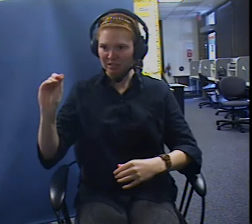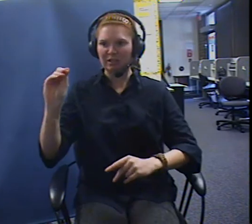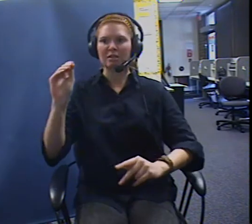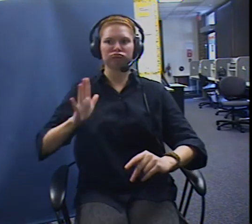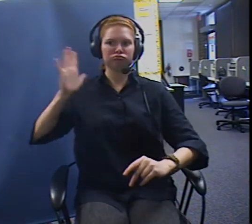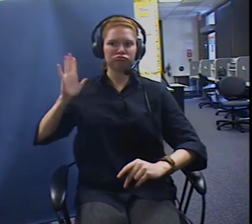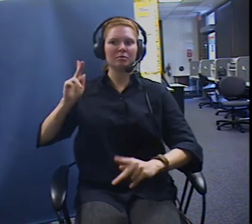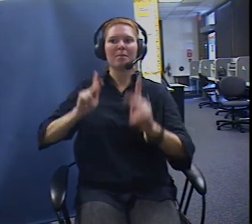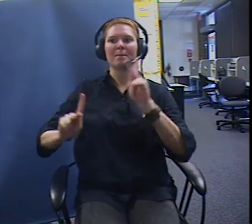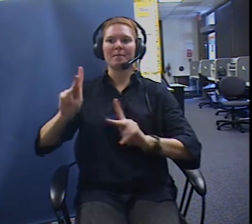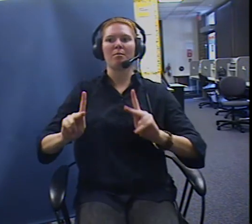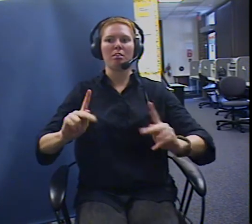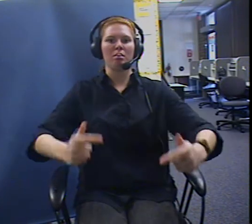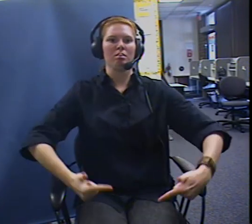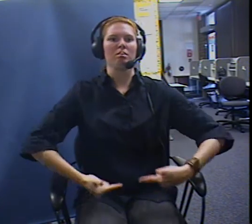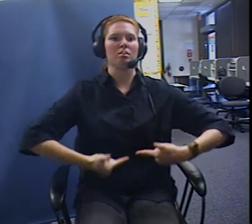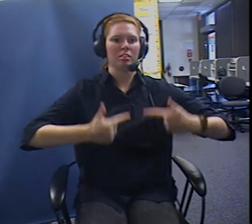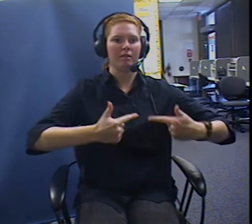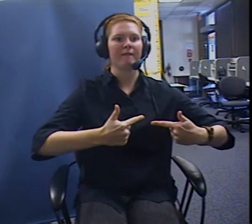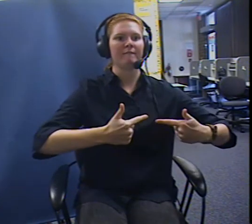of urban residents live in the central cities.